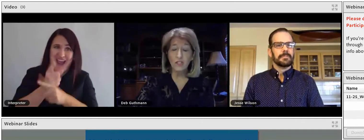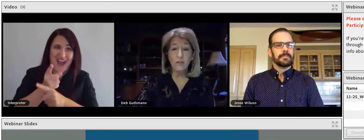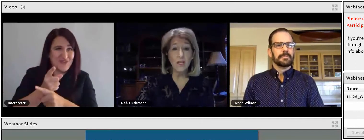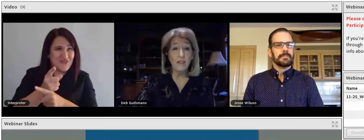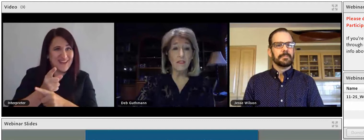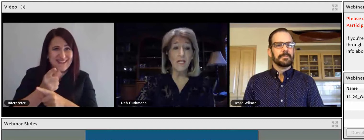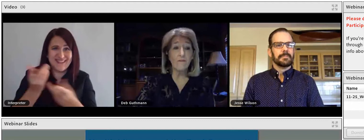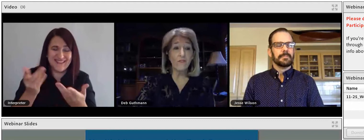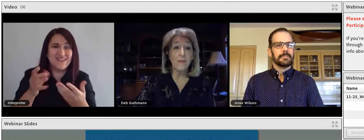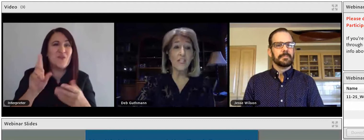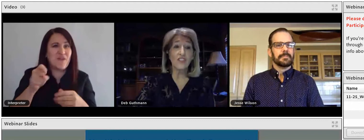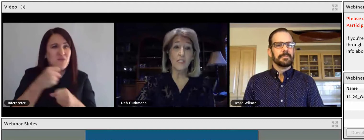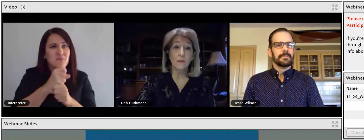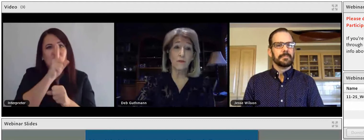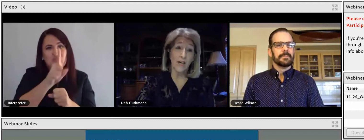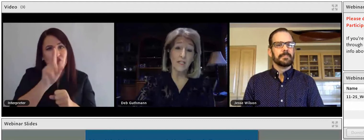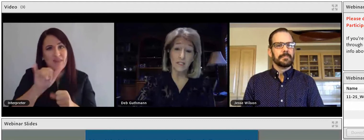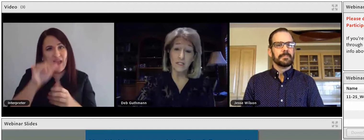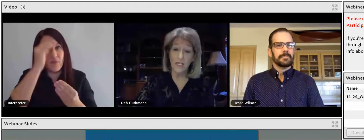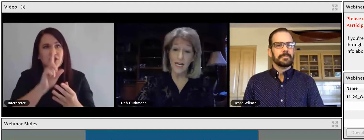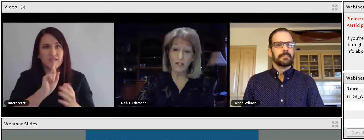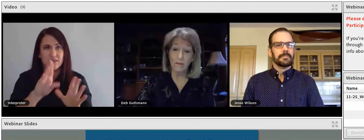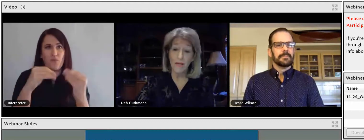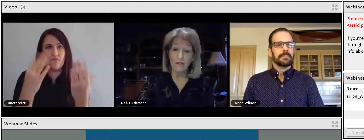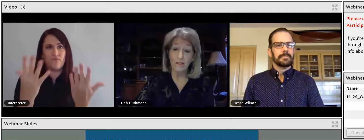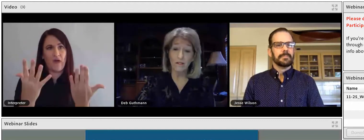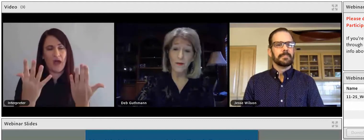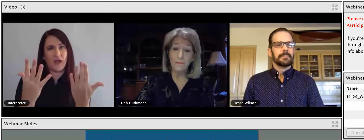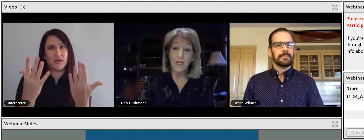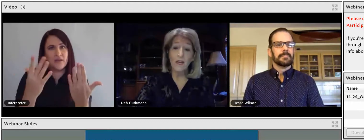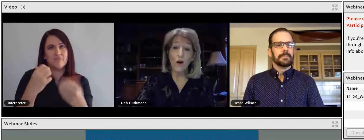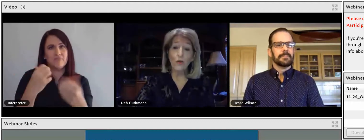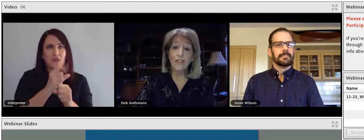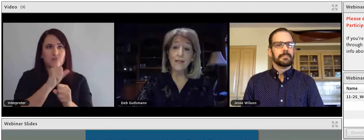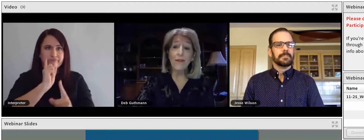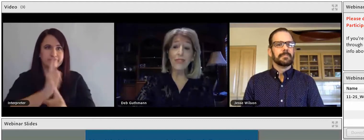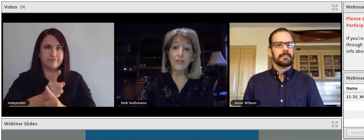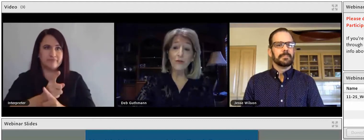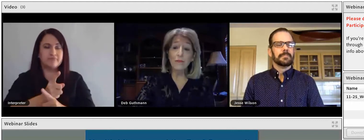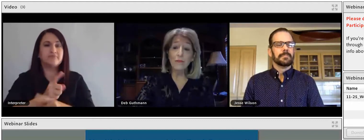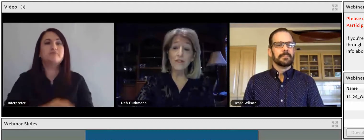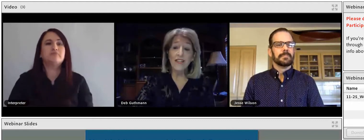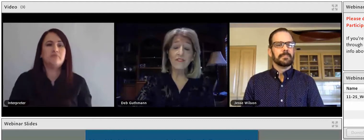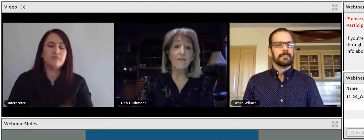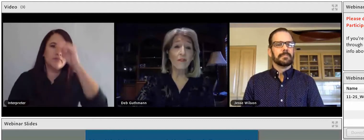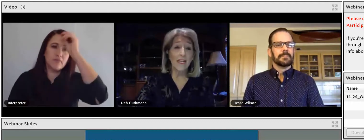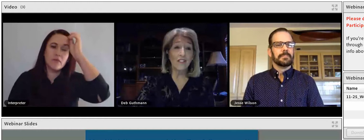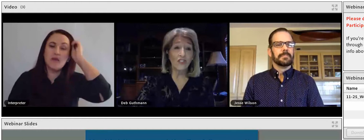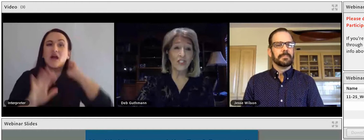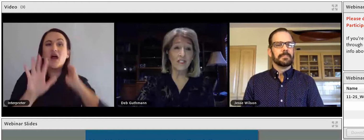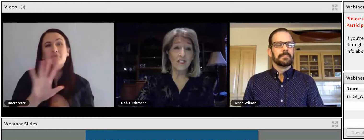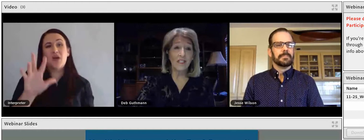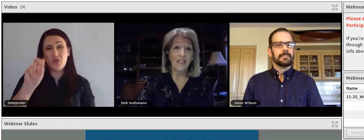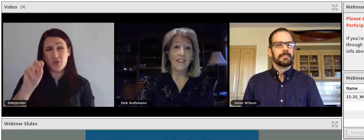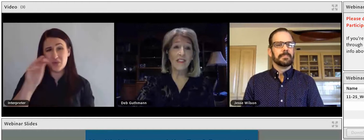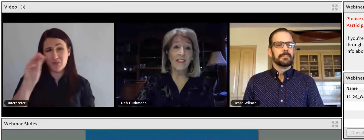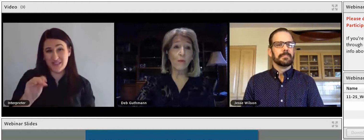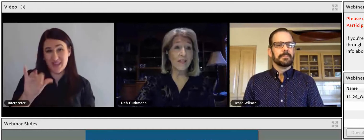to make sure that information is provided in an accurate manner. Only about 30% of